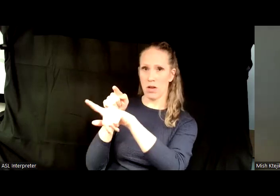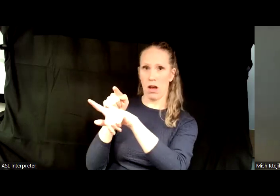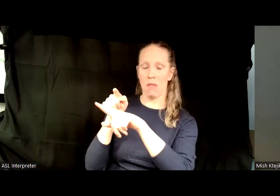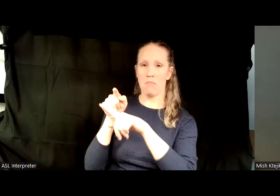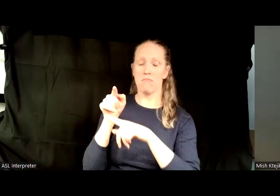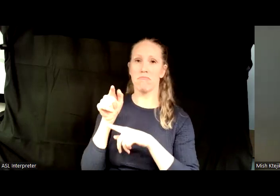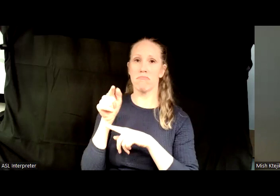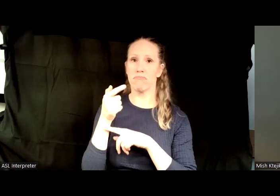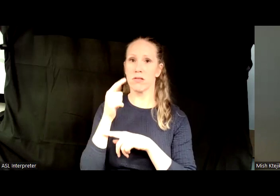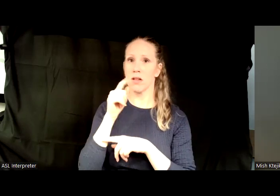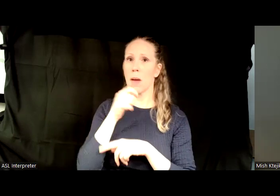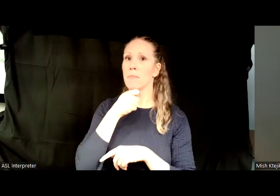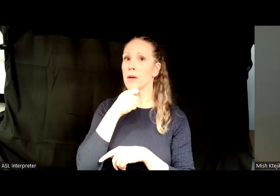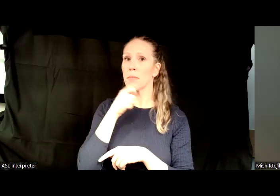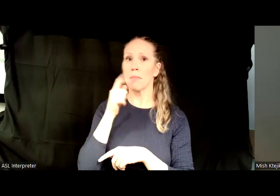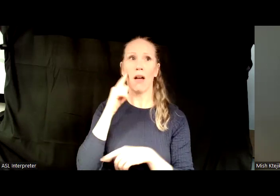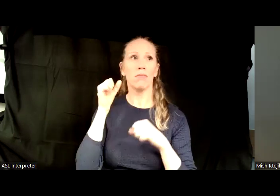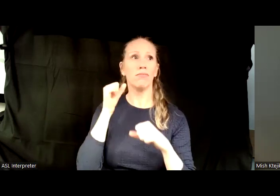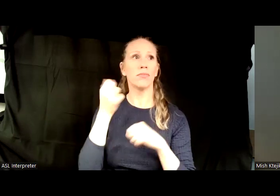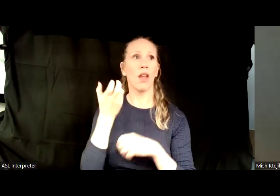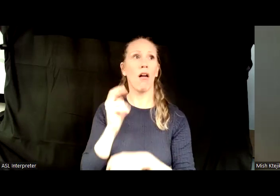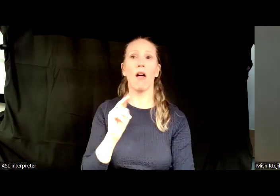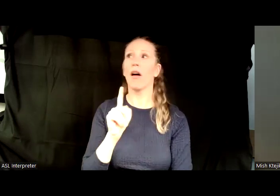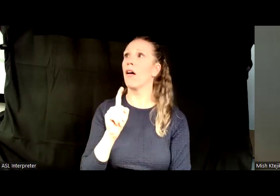on my. speaker now, Sammy's?